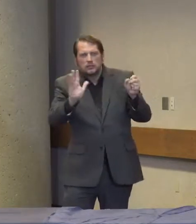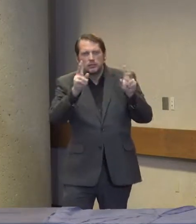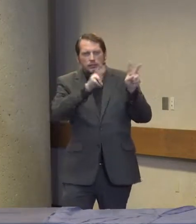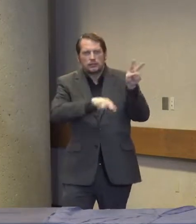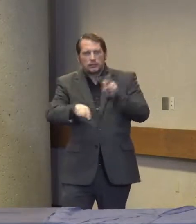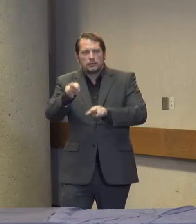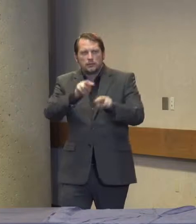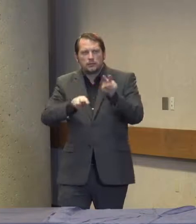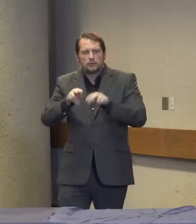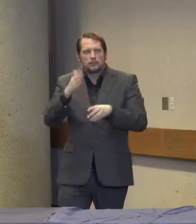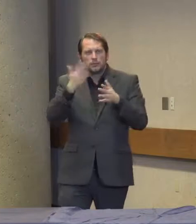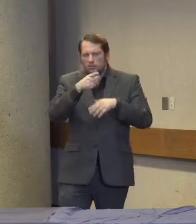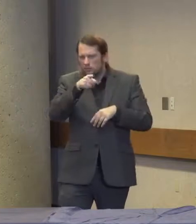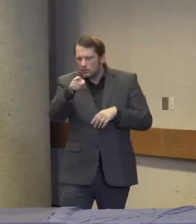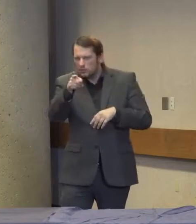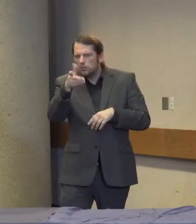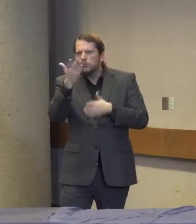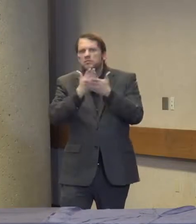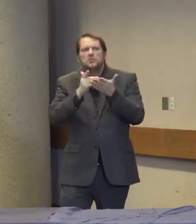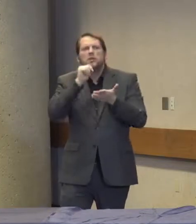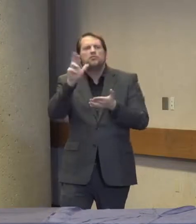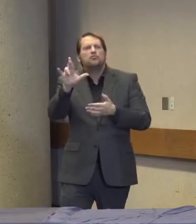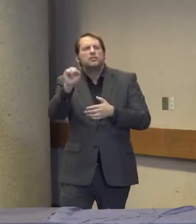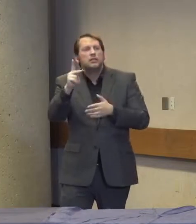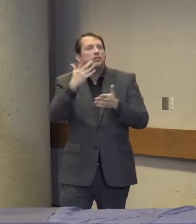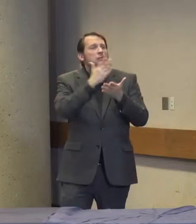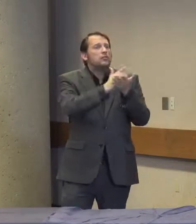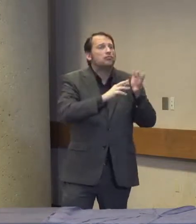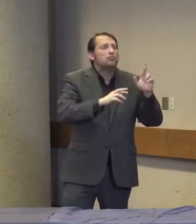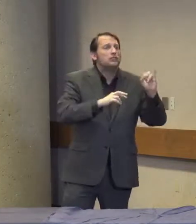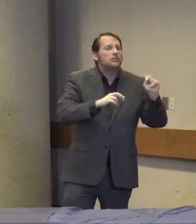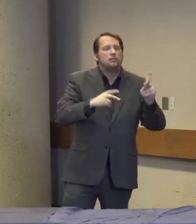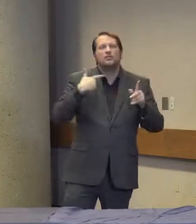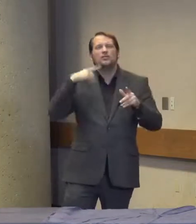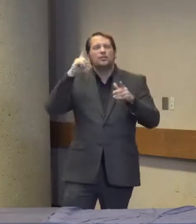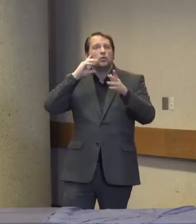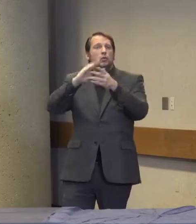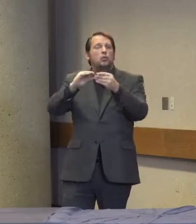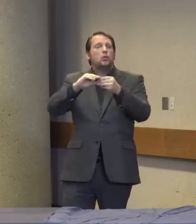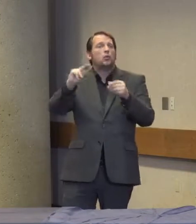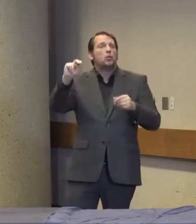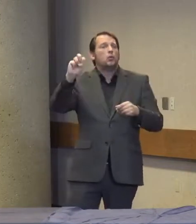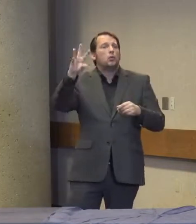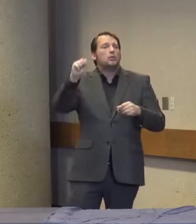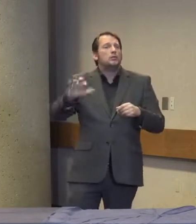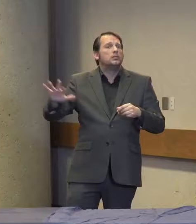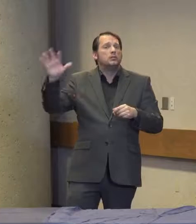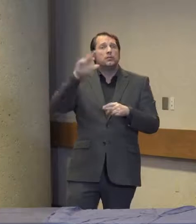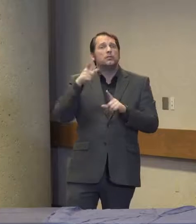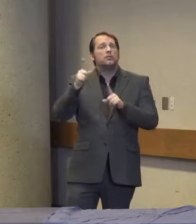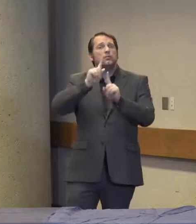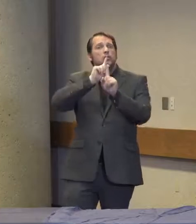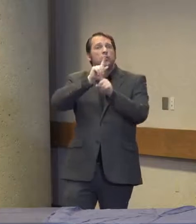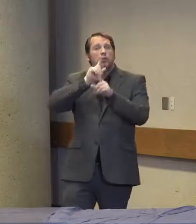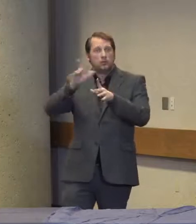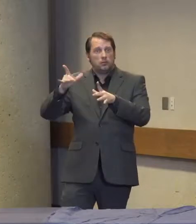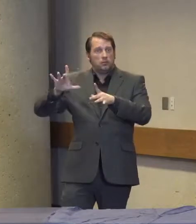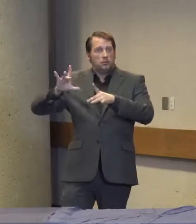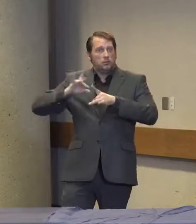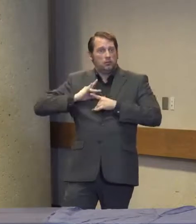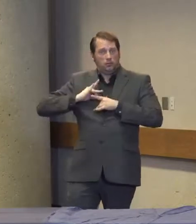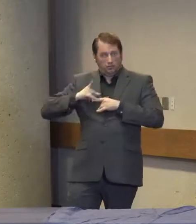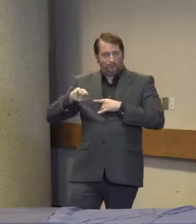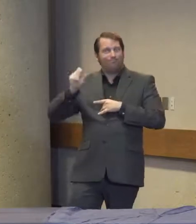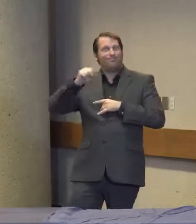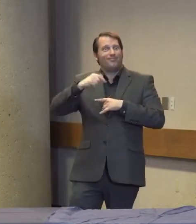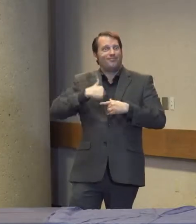risk. And so when you hear news stories about cases becoming being reported that they are positive, and we say that others